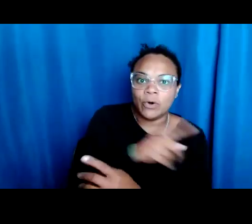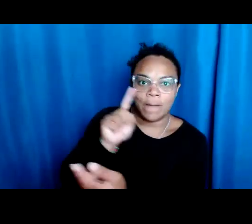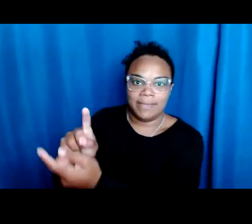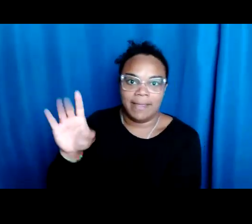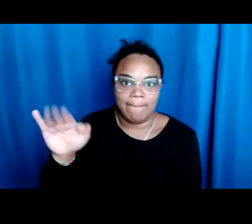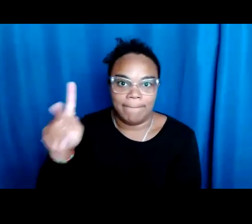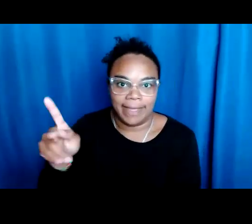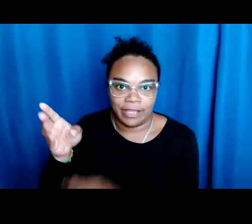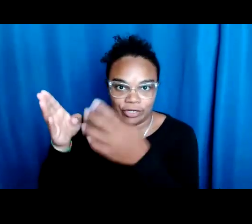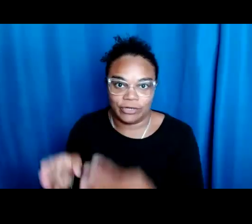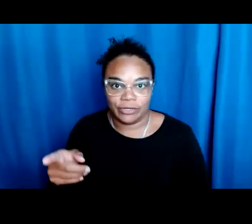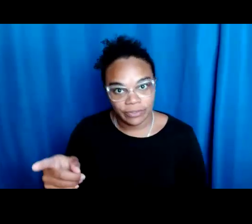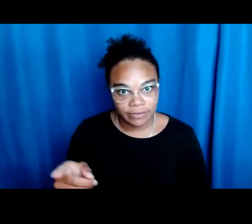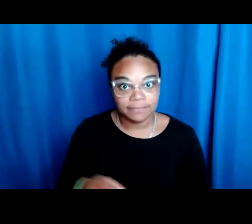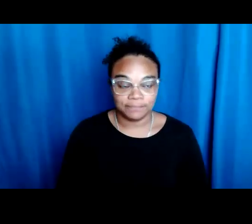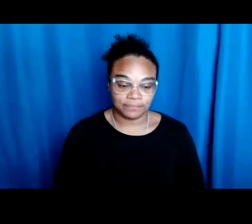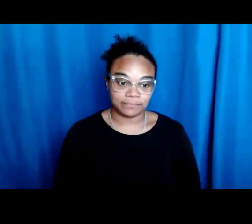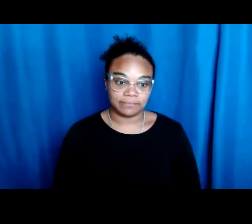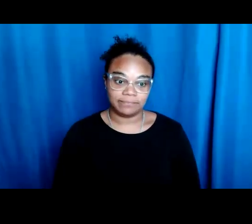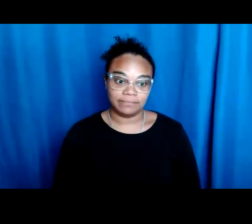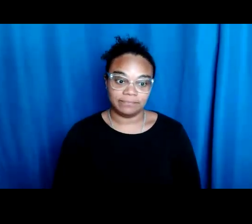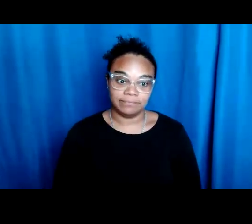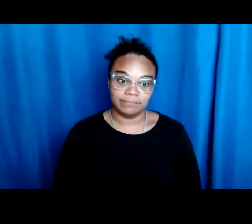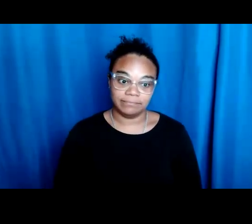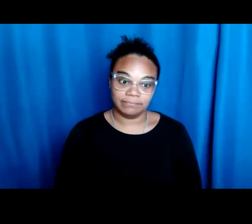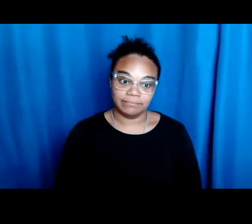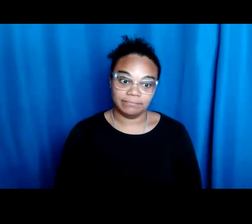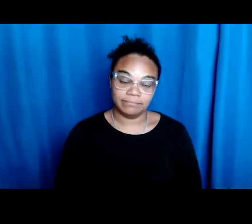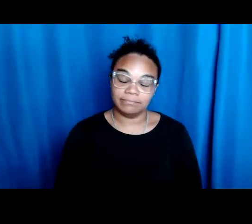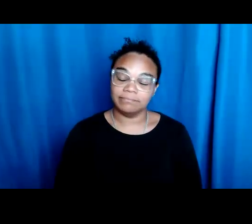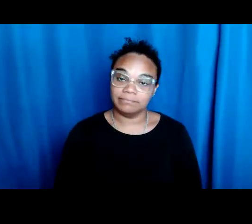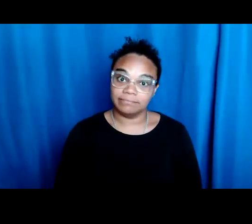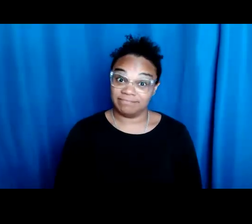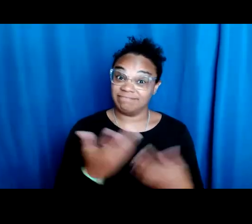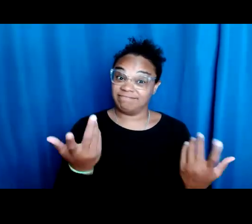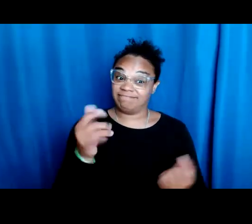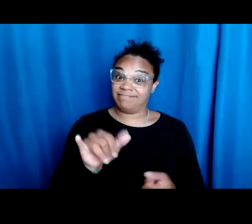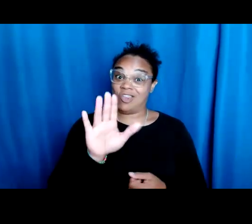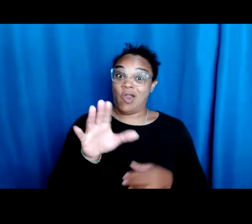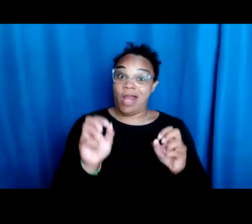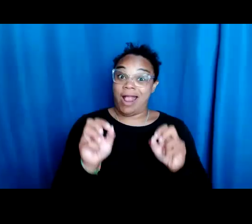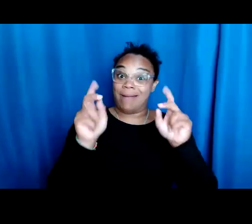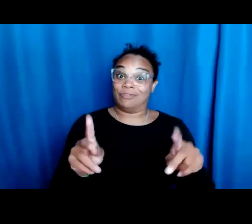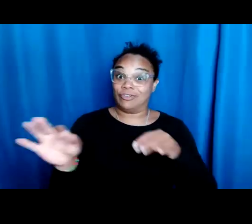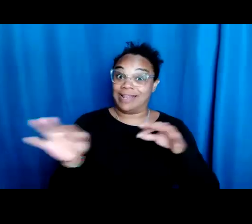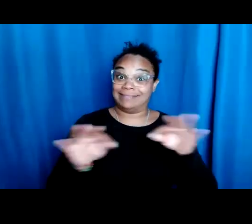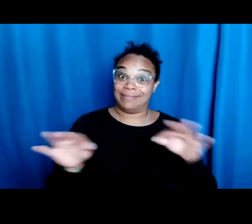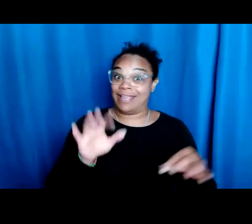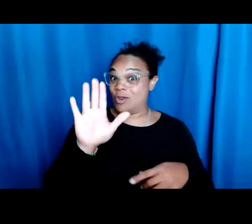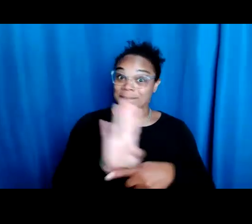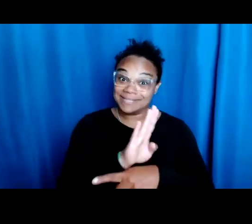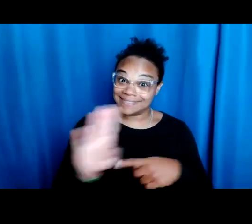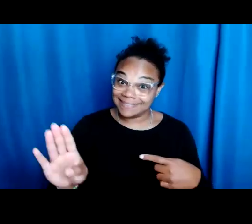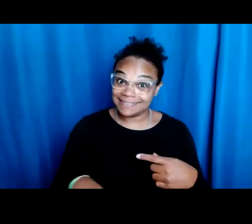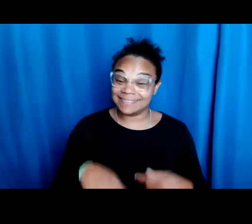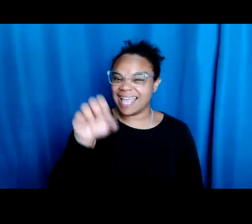is an opportunity where you can actually start to talk about your business. What's your strengths? Tell them